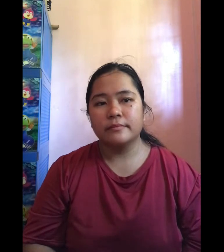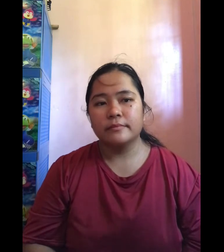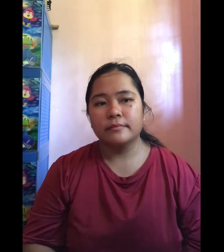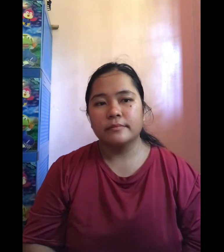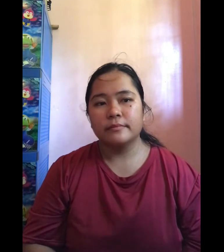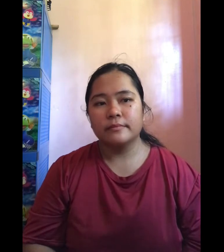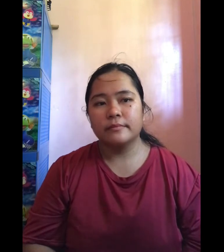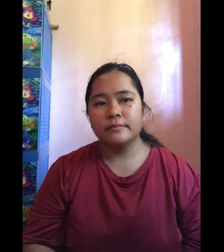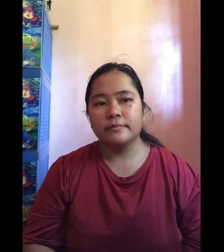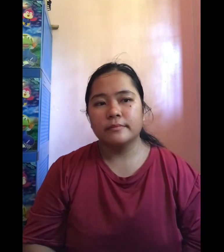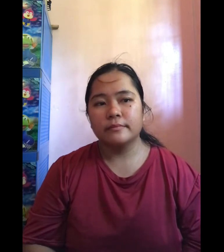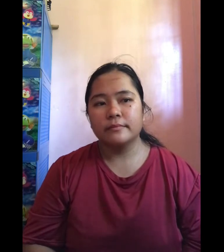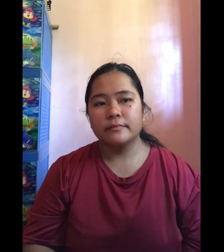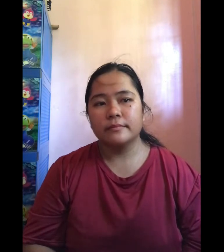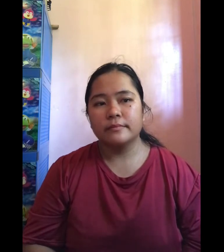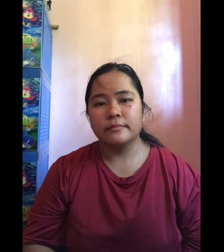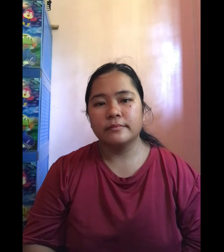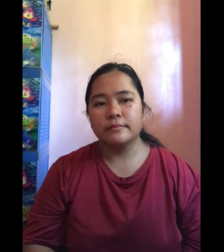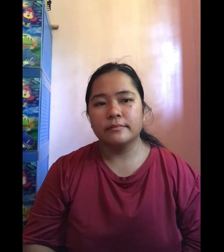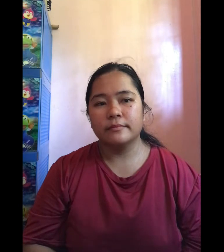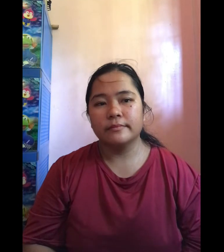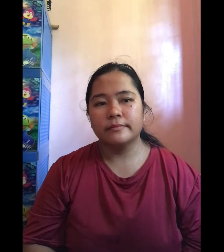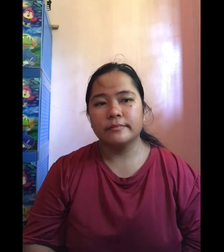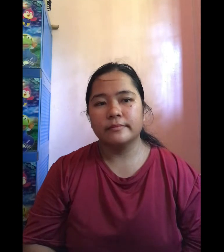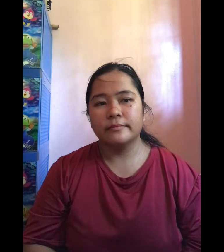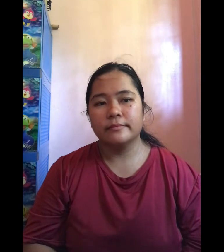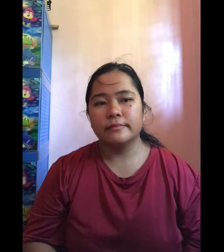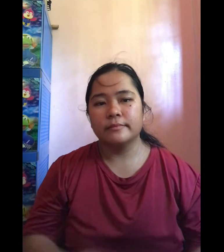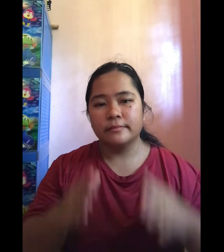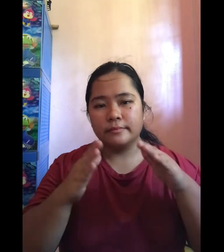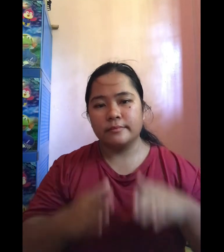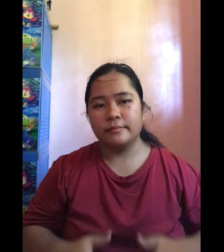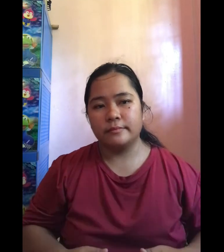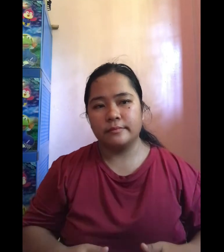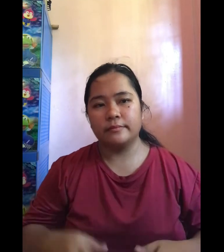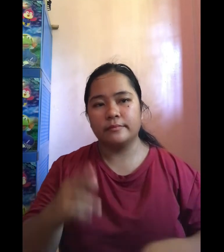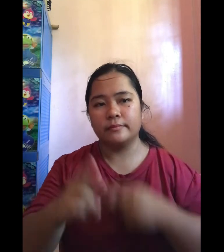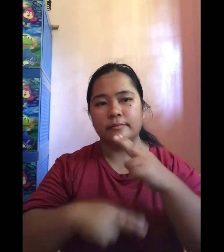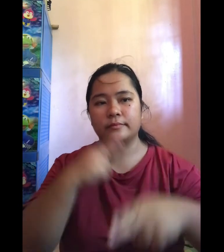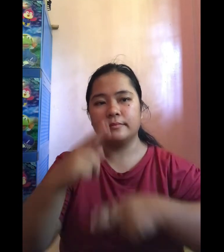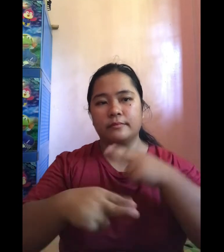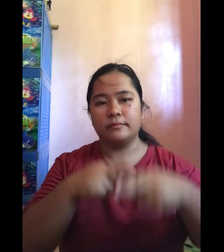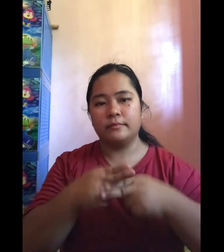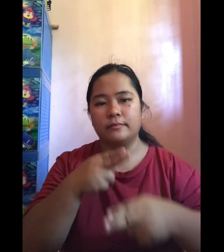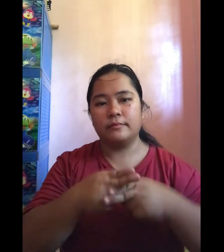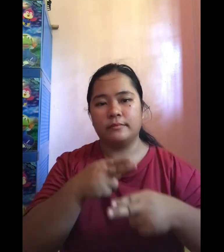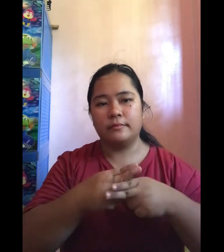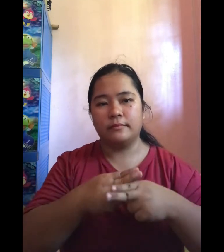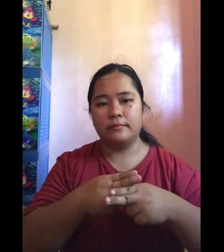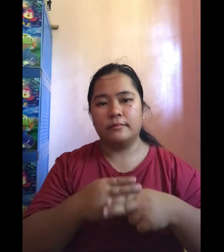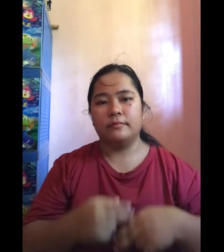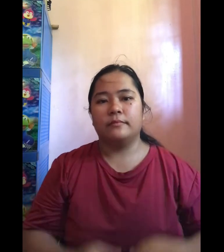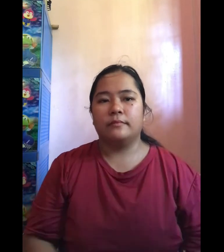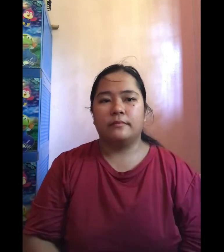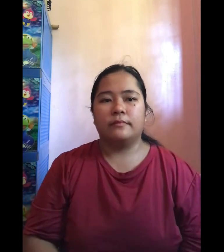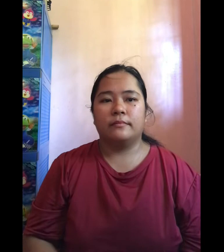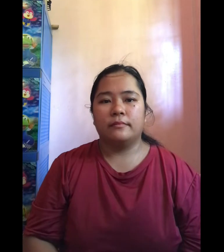of them spelling their name is called a sign name. And a sign name is basically what you